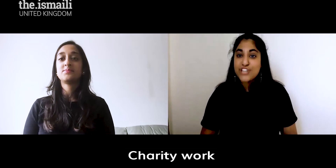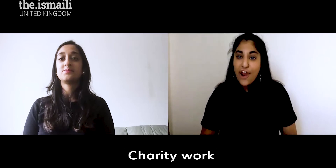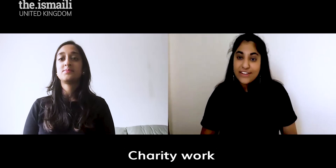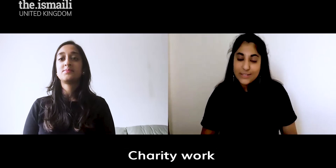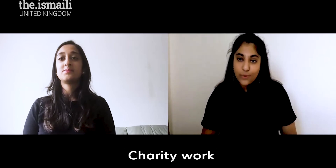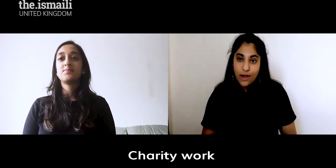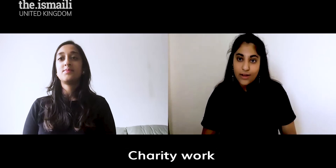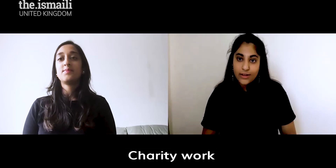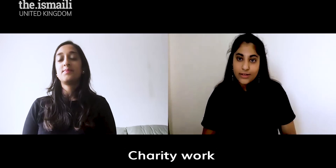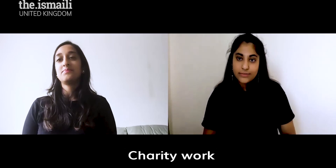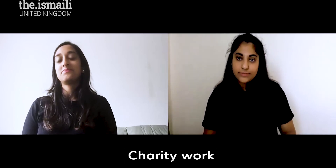Charity work.